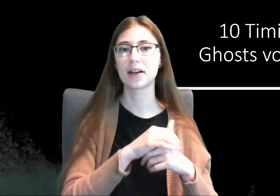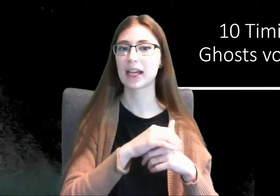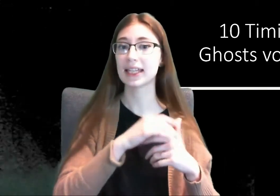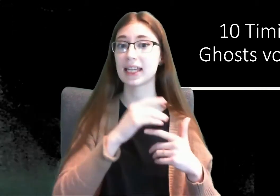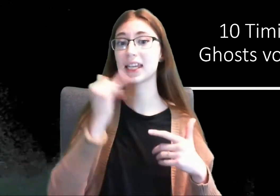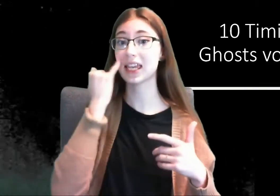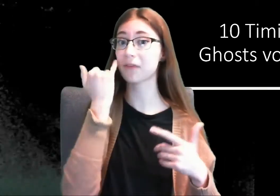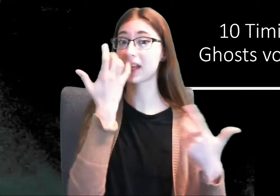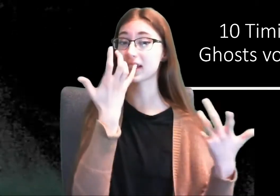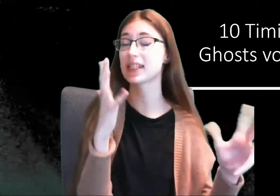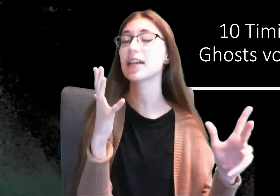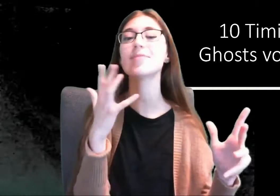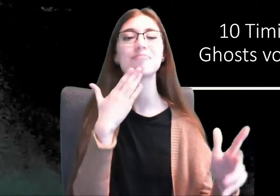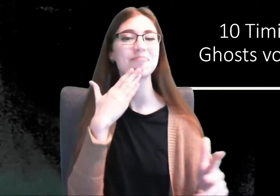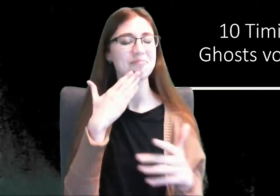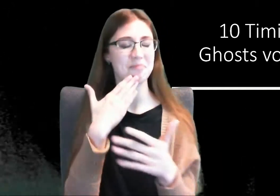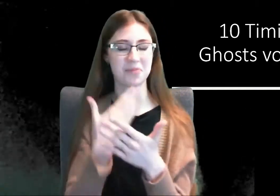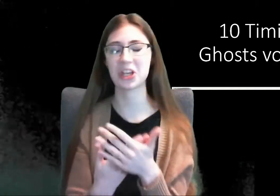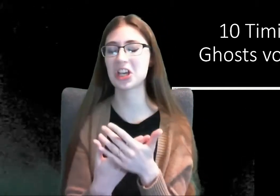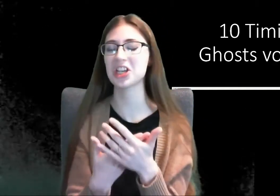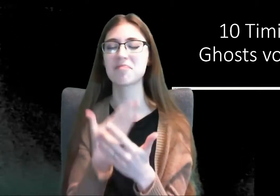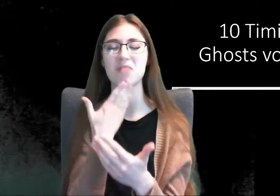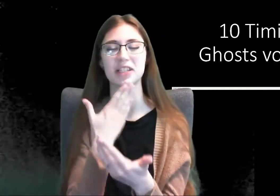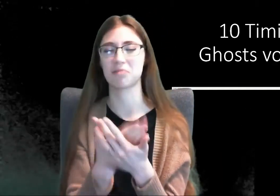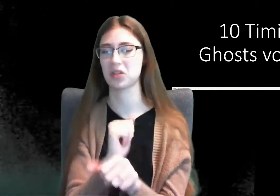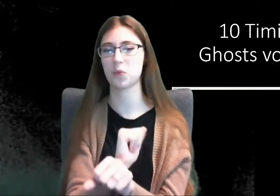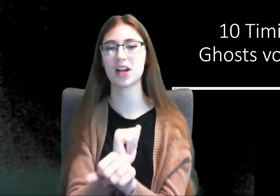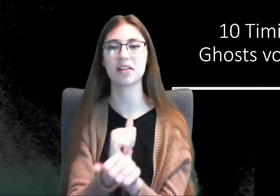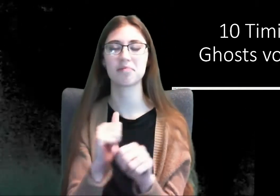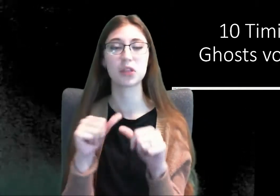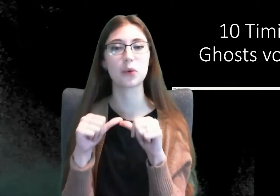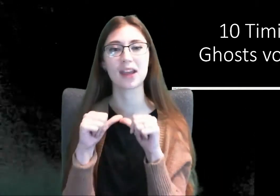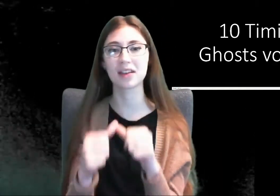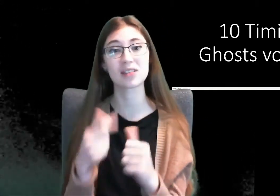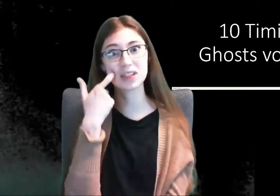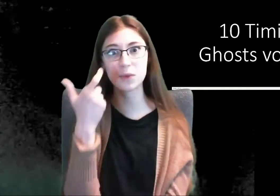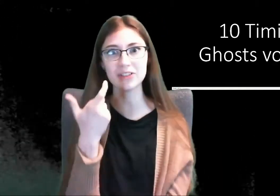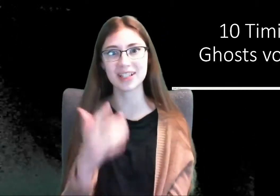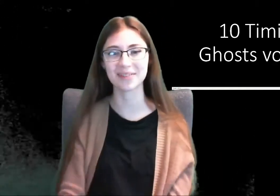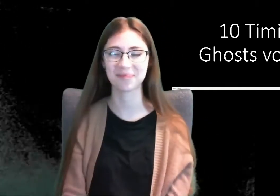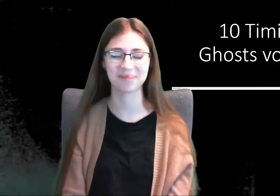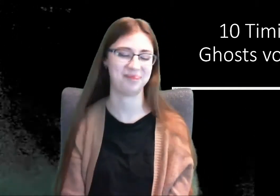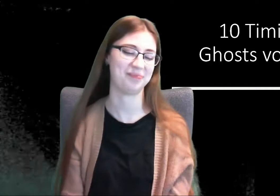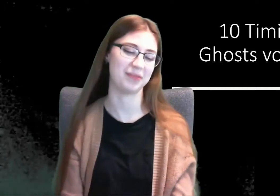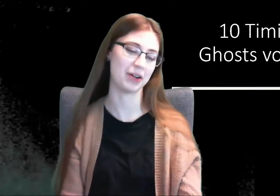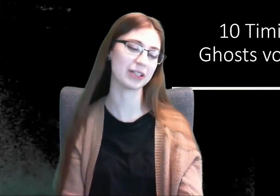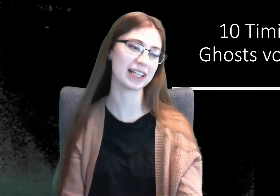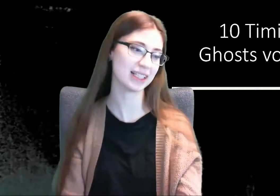And then if that's done, good, awesome, good work. You can continue watching. All righty.